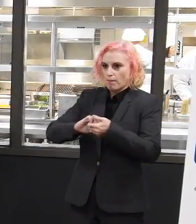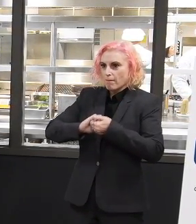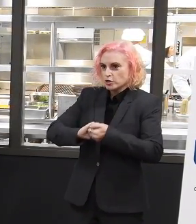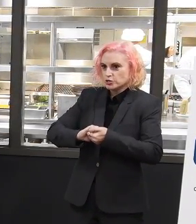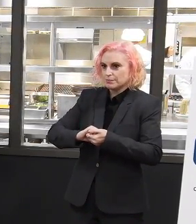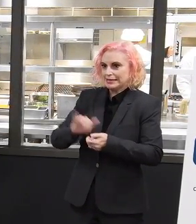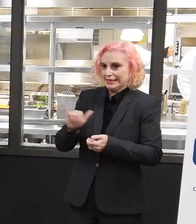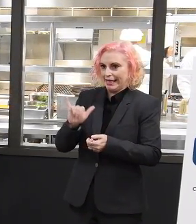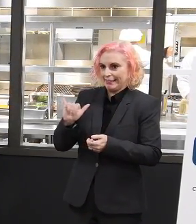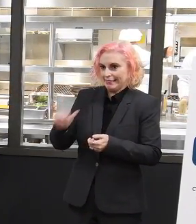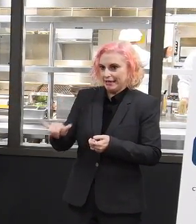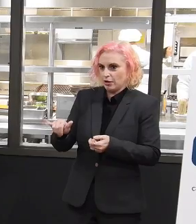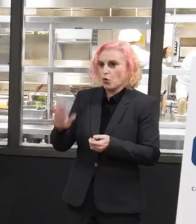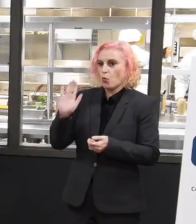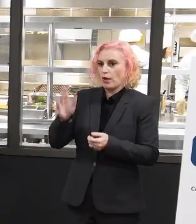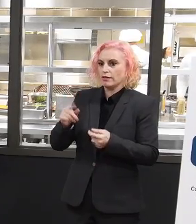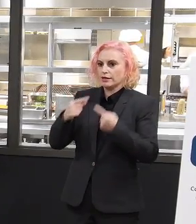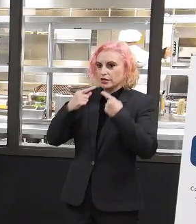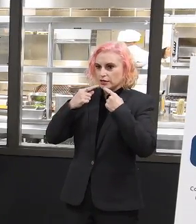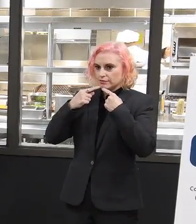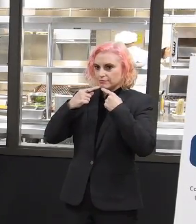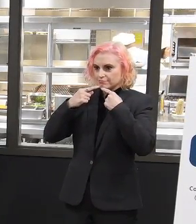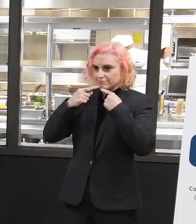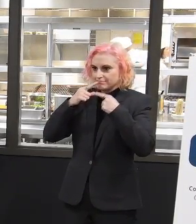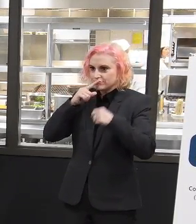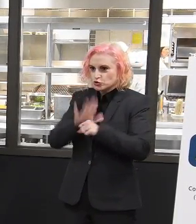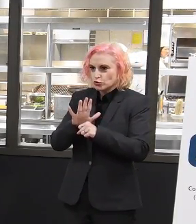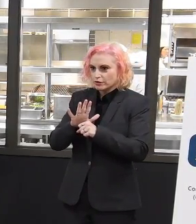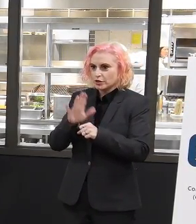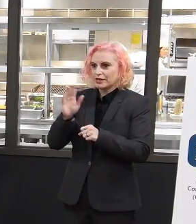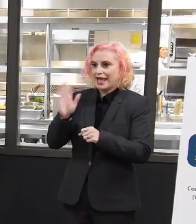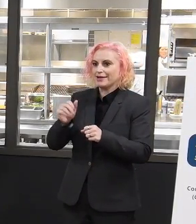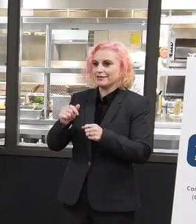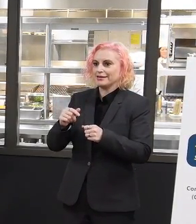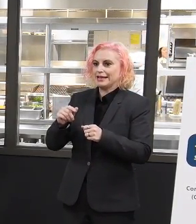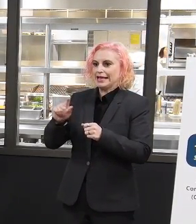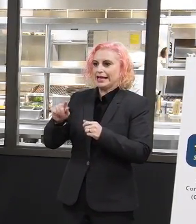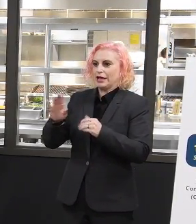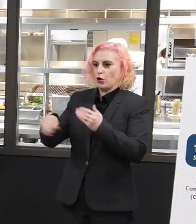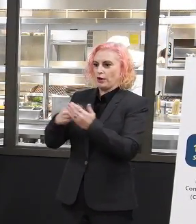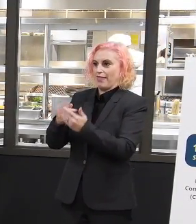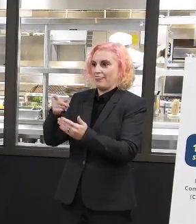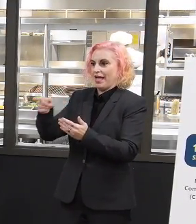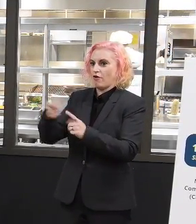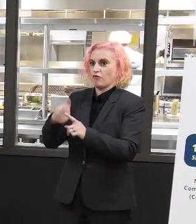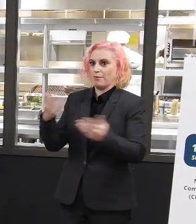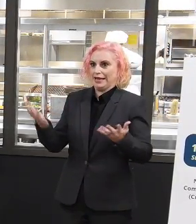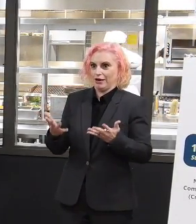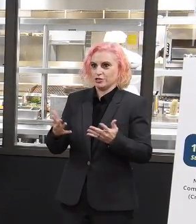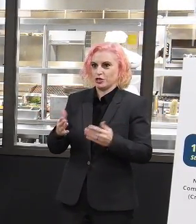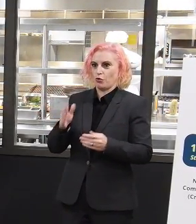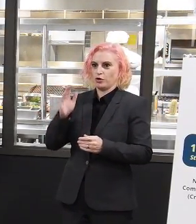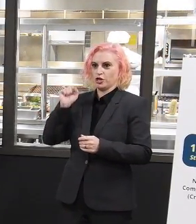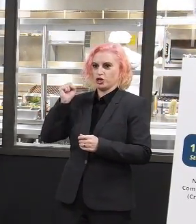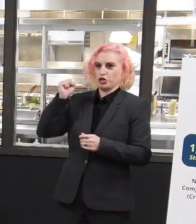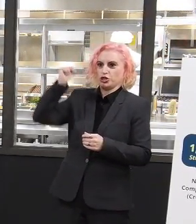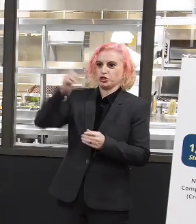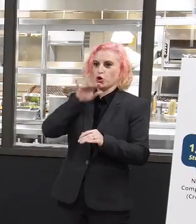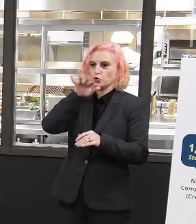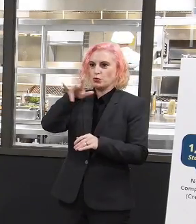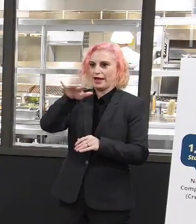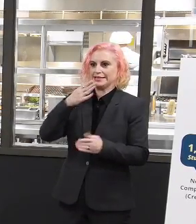ensure that you can get here, you can get there from here. So go Dragons. Thank you.